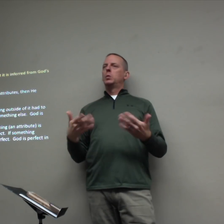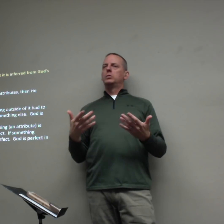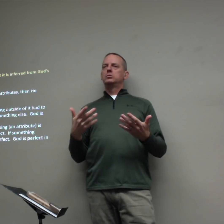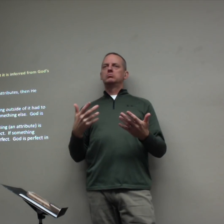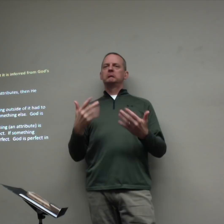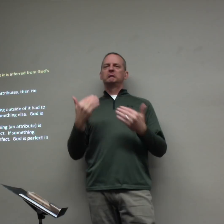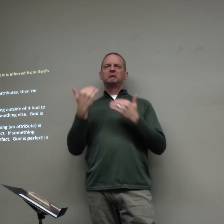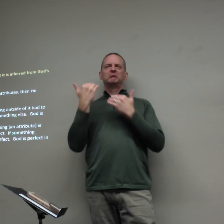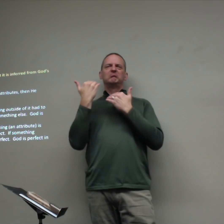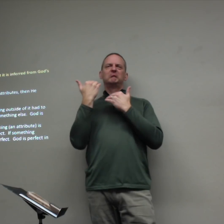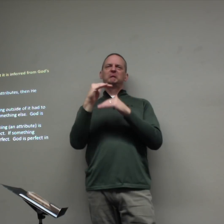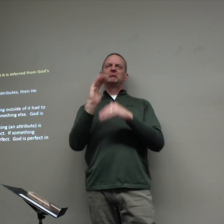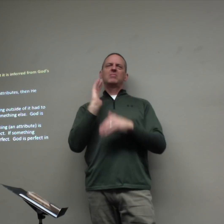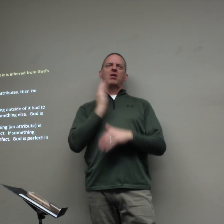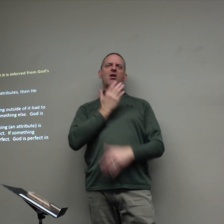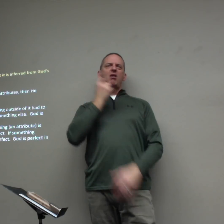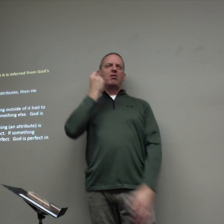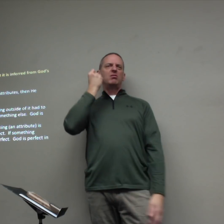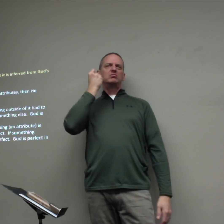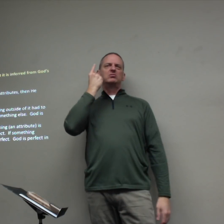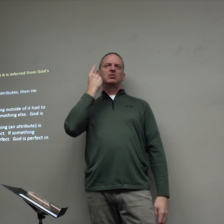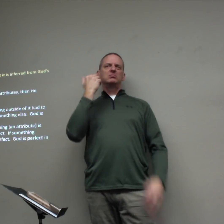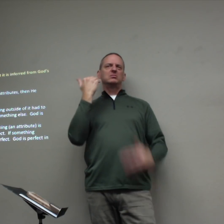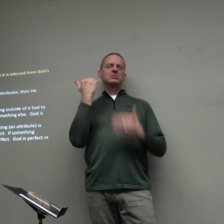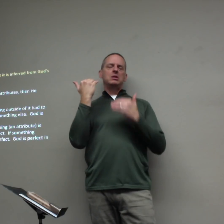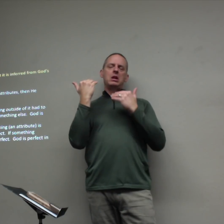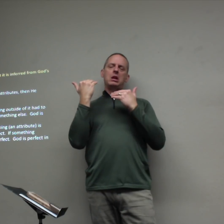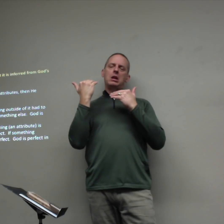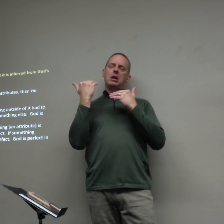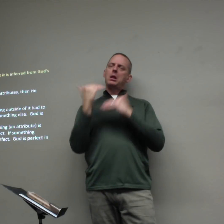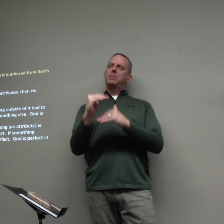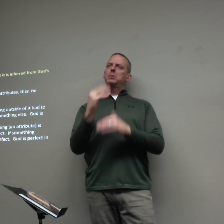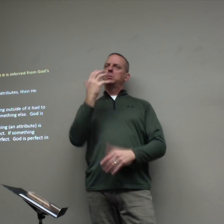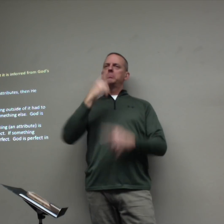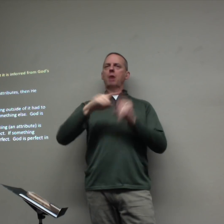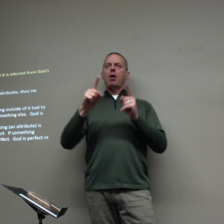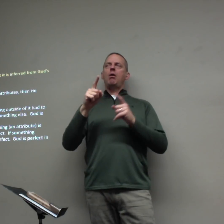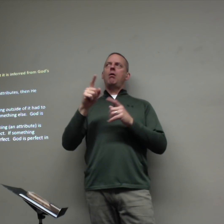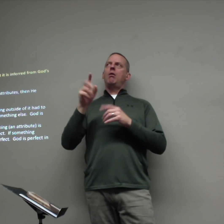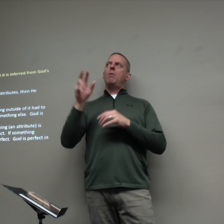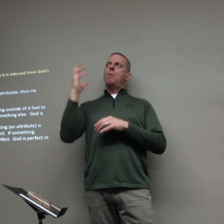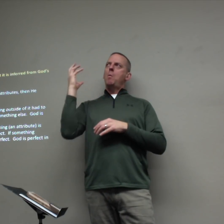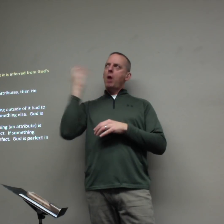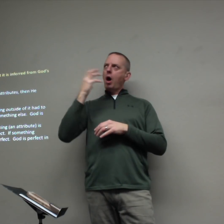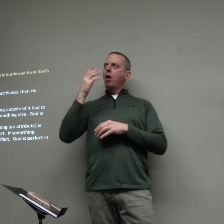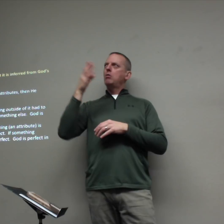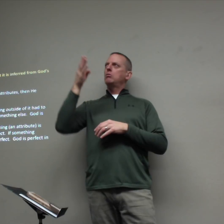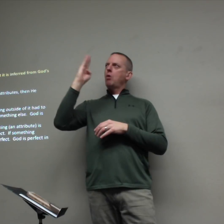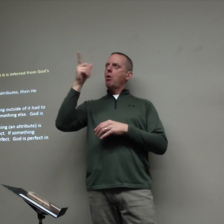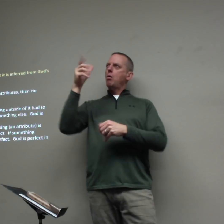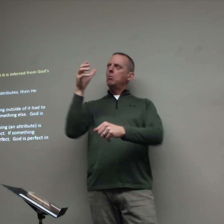He has all these things about himself that is perfect. And it's very hard for us to understand it completely about him.